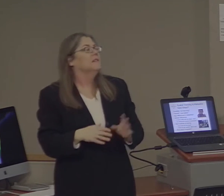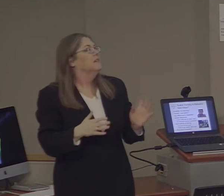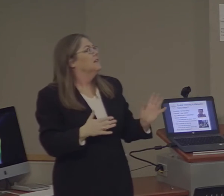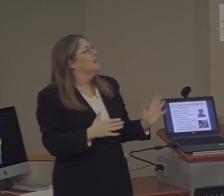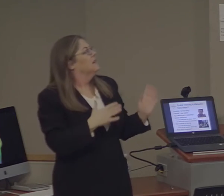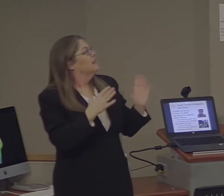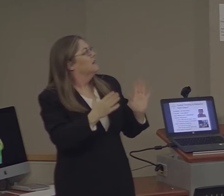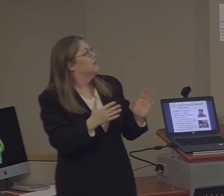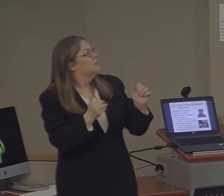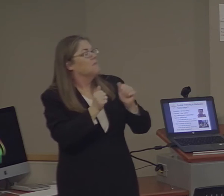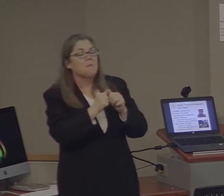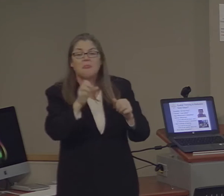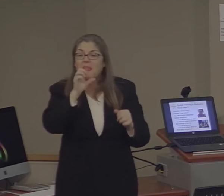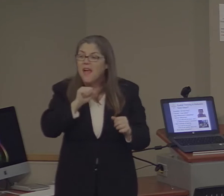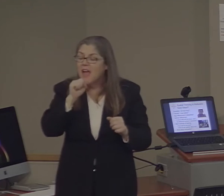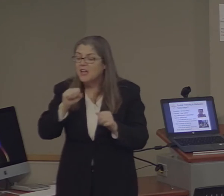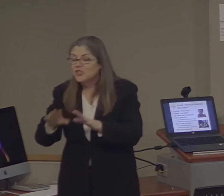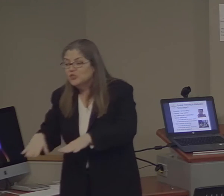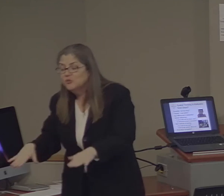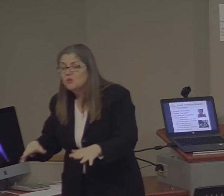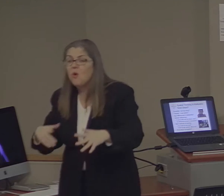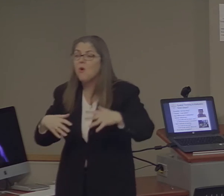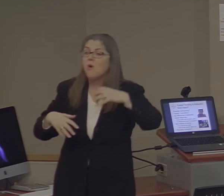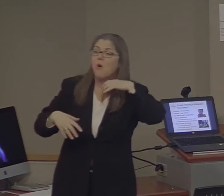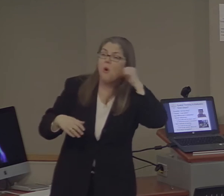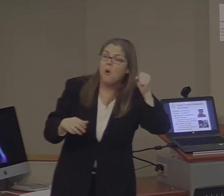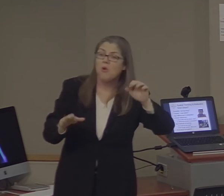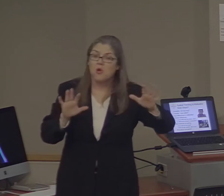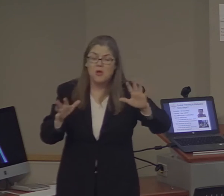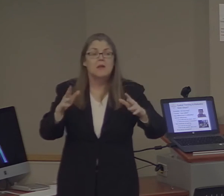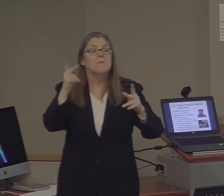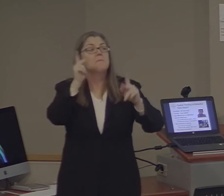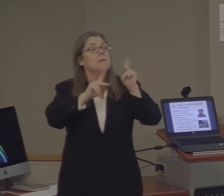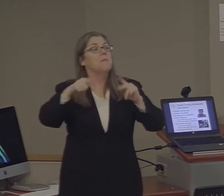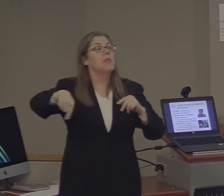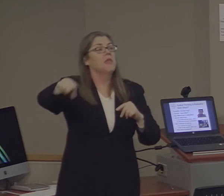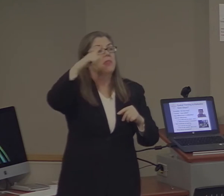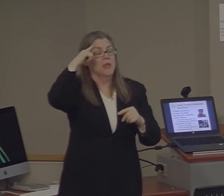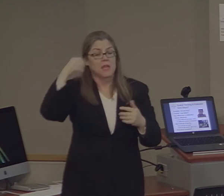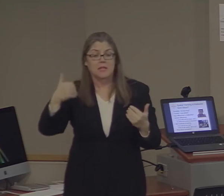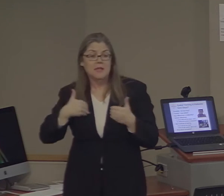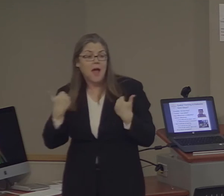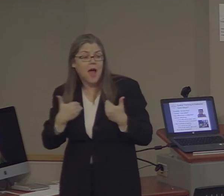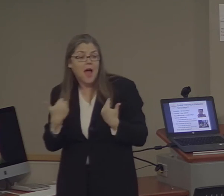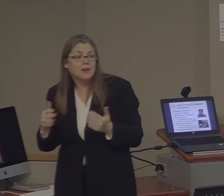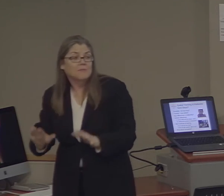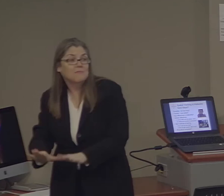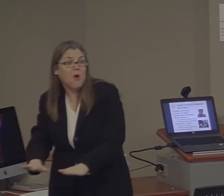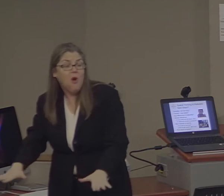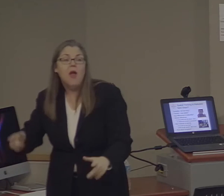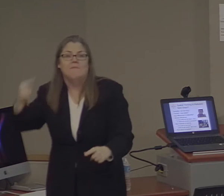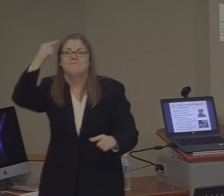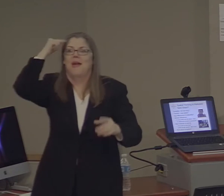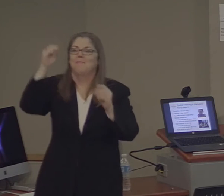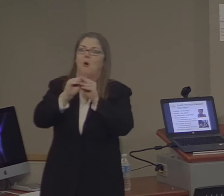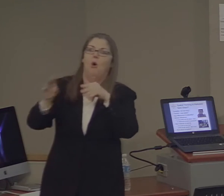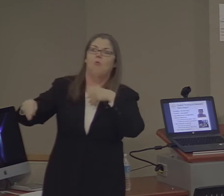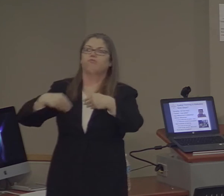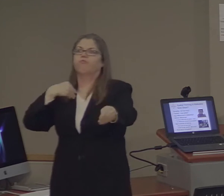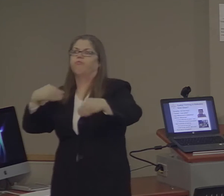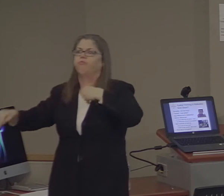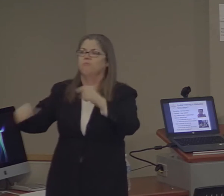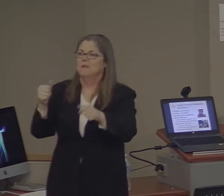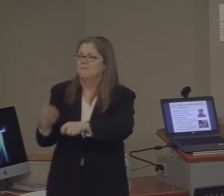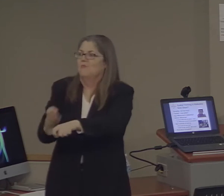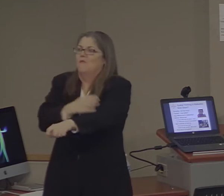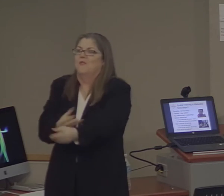often assumed that young children are more malleable, more plastic, more able to improve than